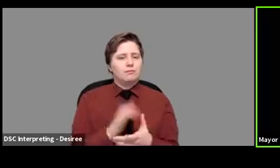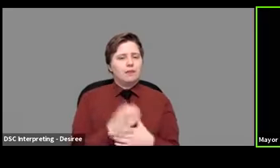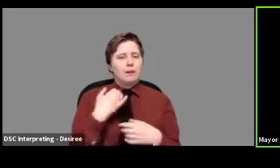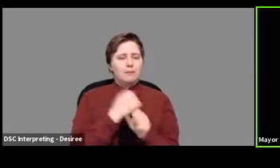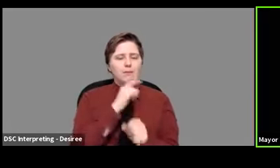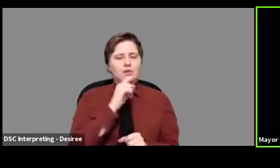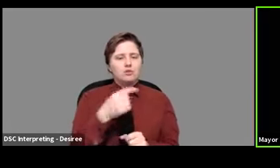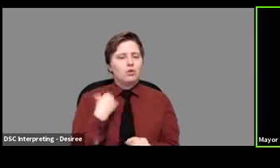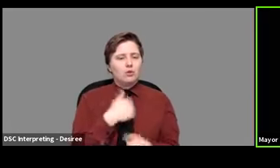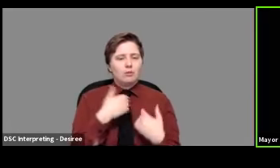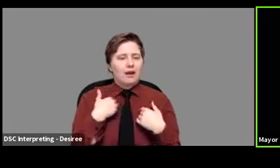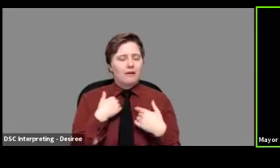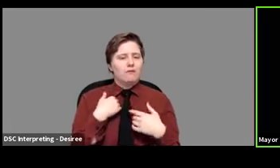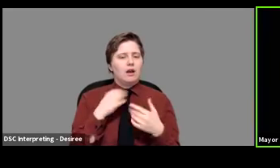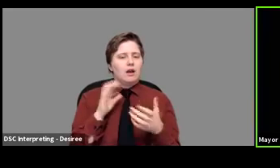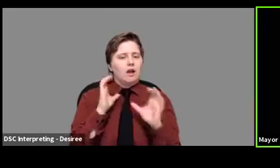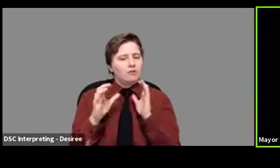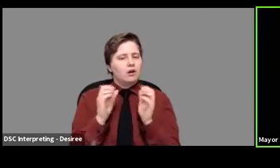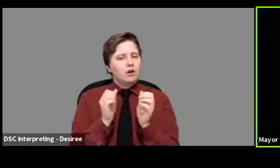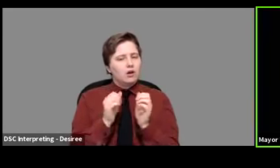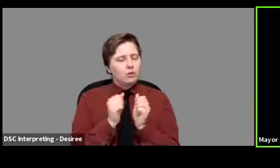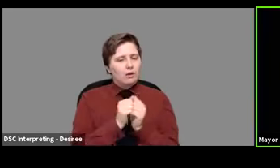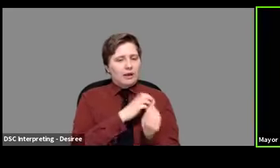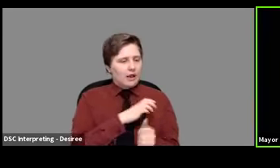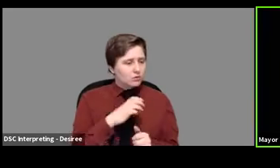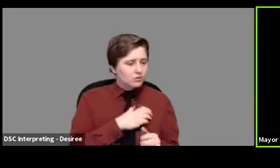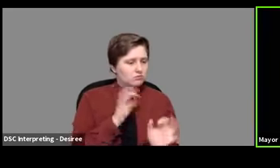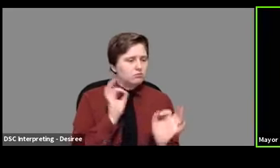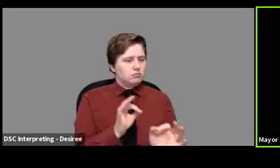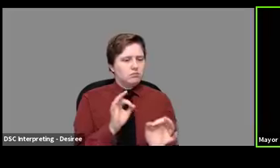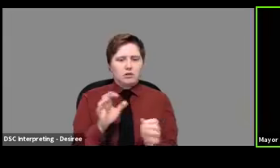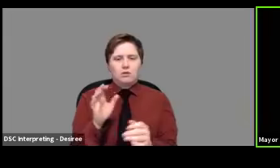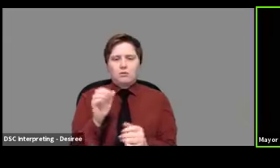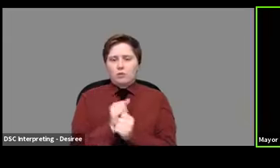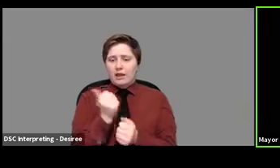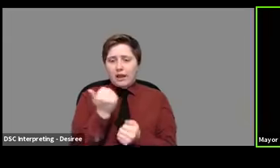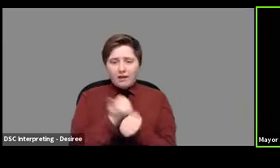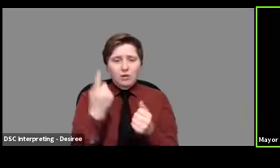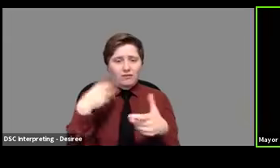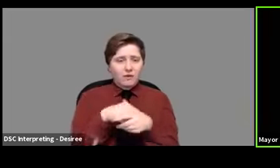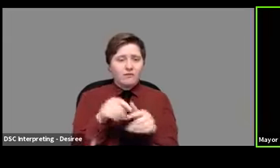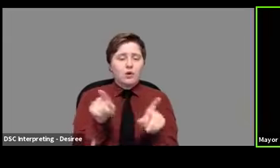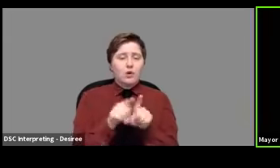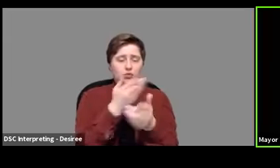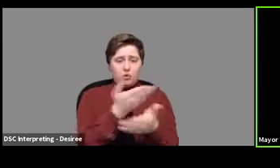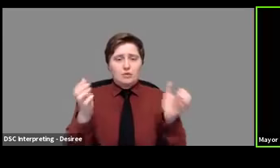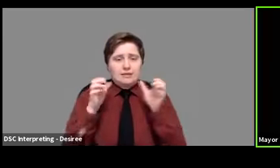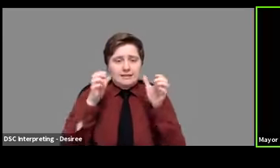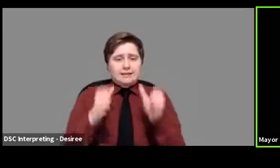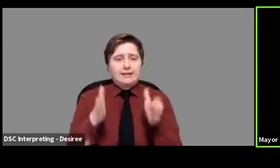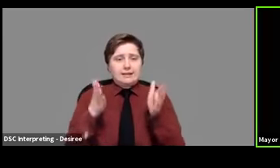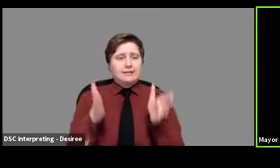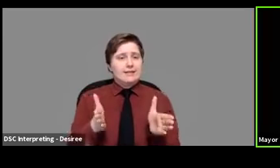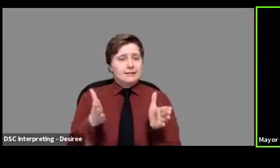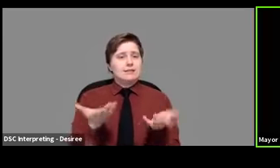sure that we have meaningful conversations with council, with our stakeholders and with the citizens. Um,